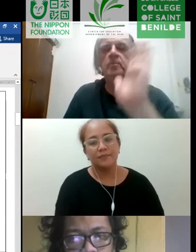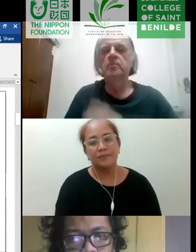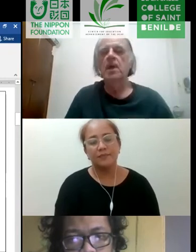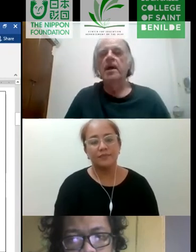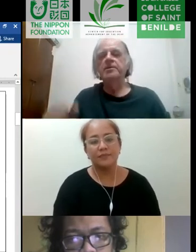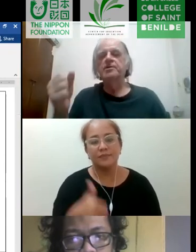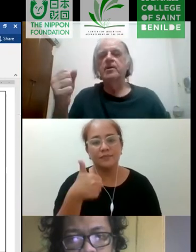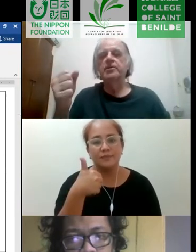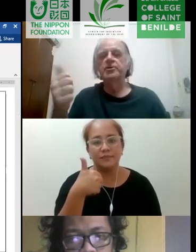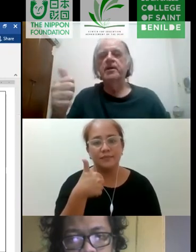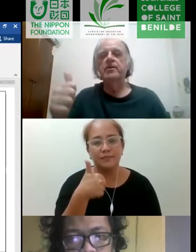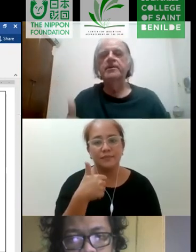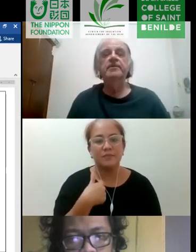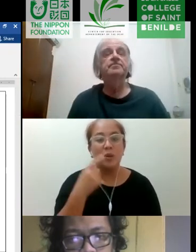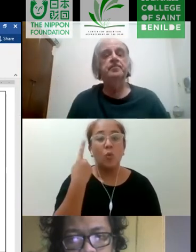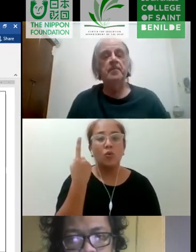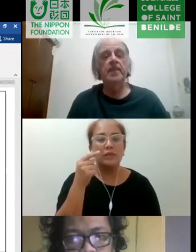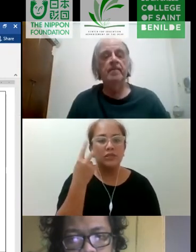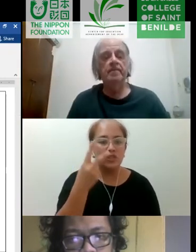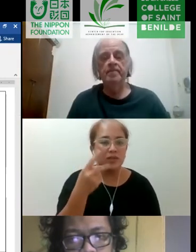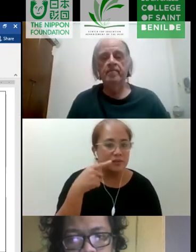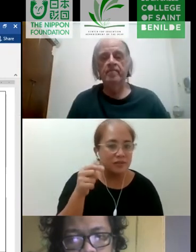Good. I just wanted to check on 10.